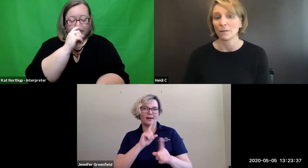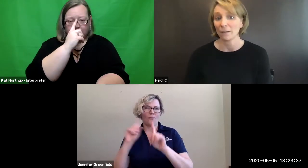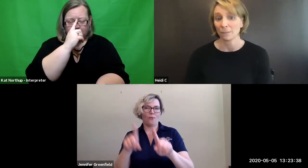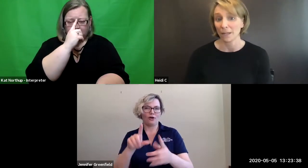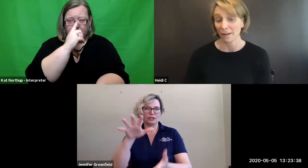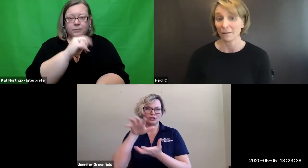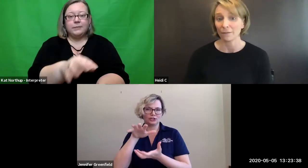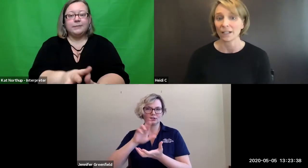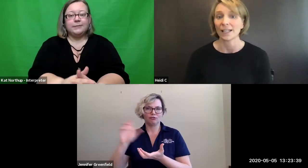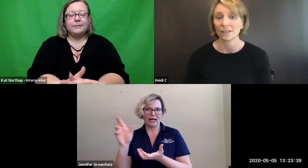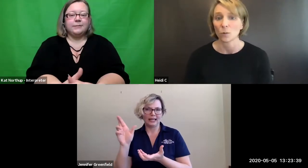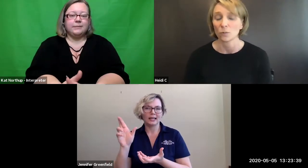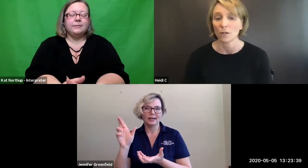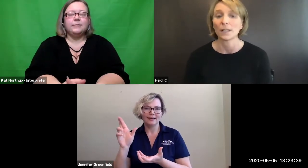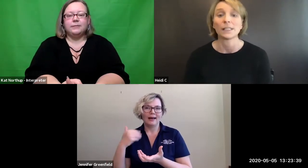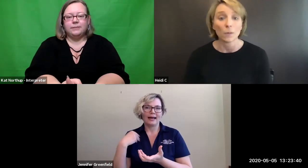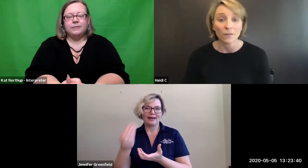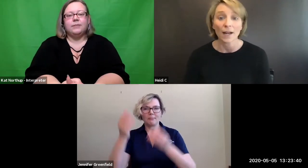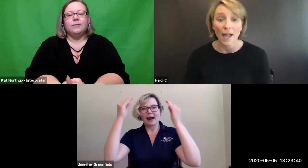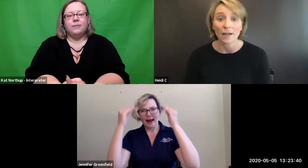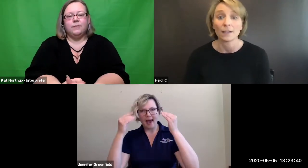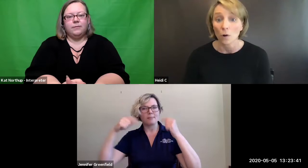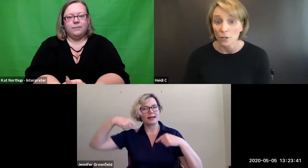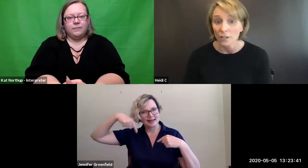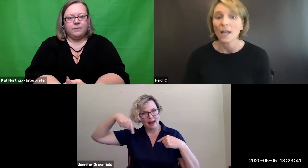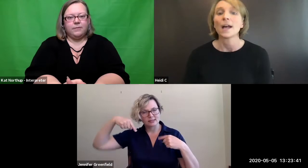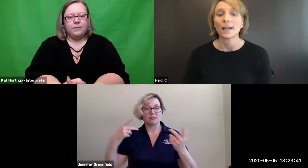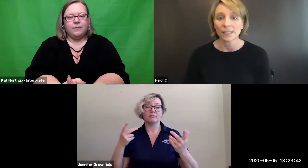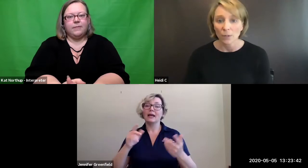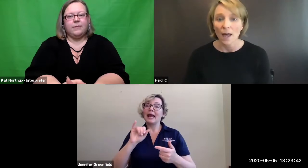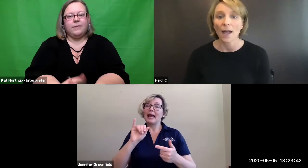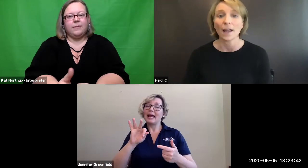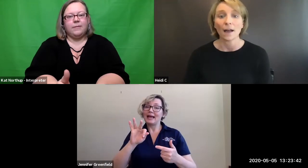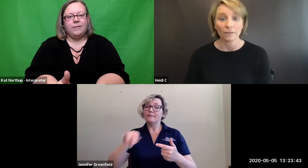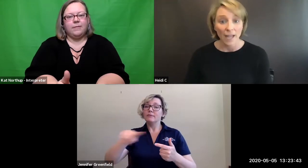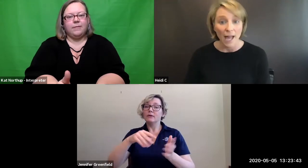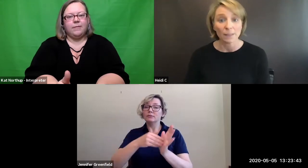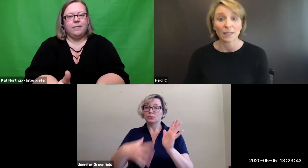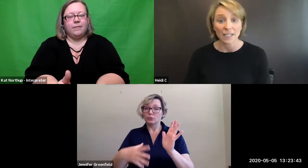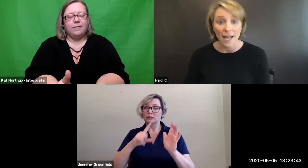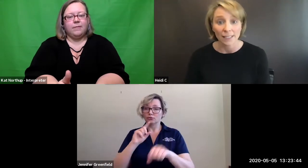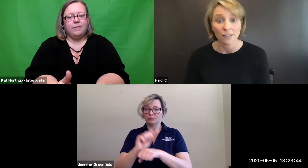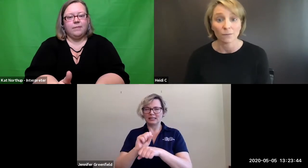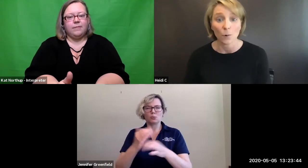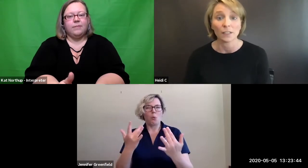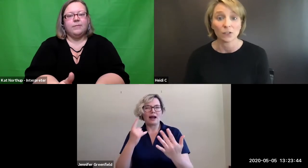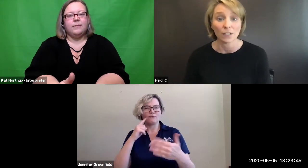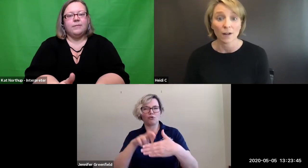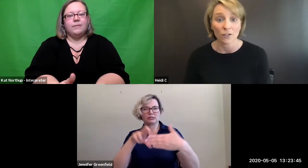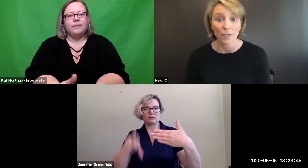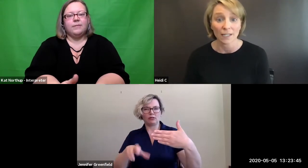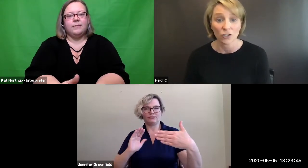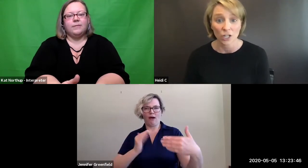we'll be getting ready for the class of 2021. So we've gone ahead and ordered a supply of caps with the tassels for the